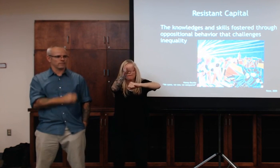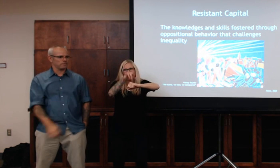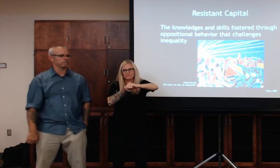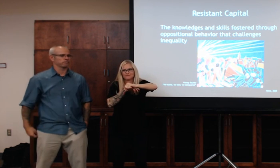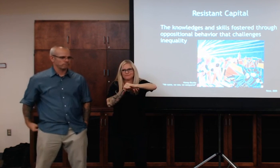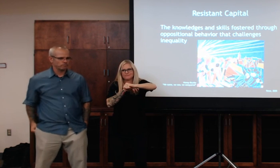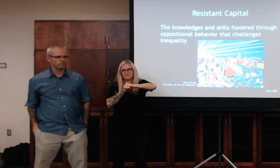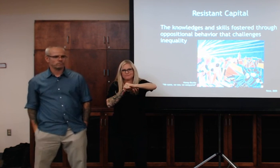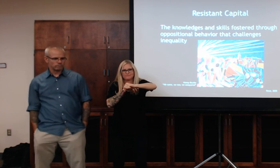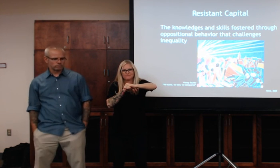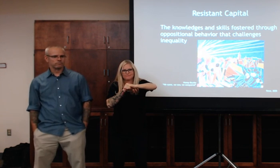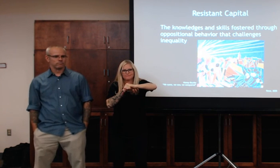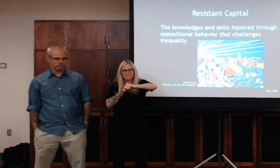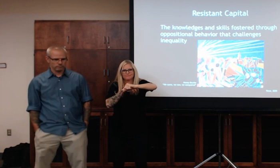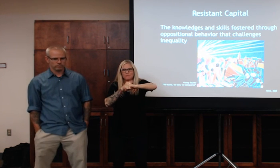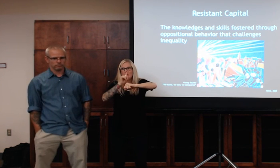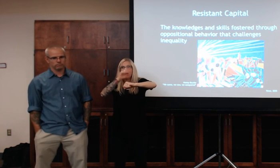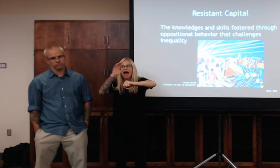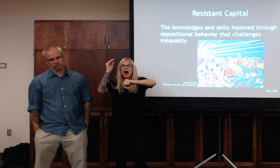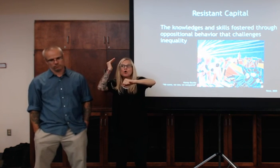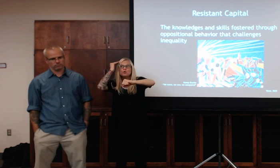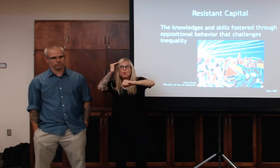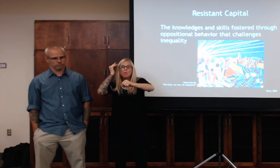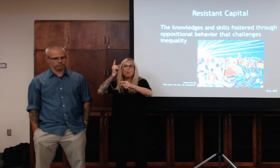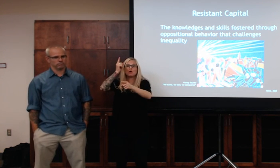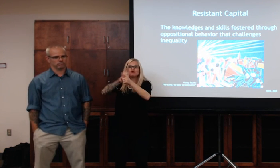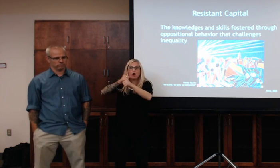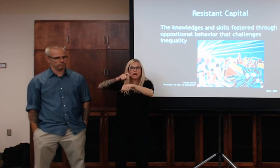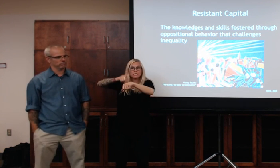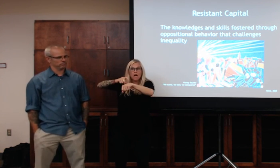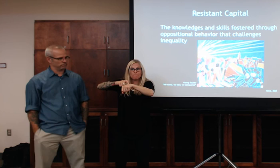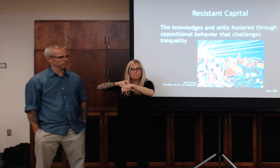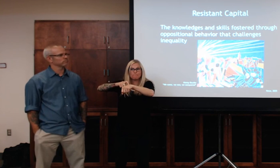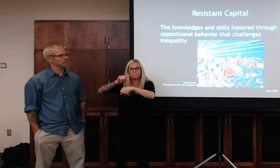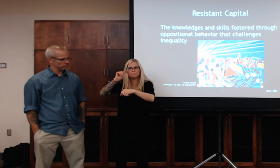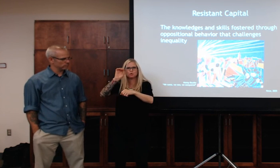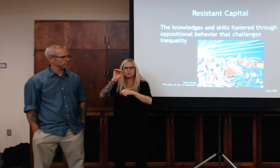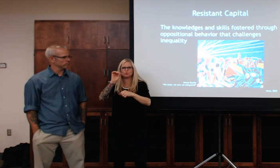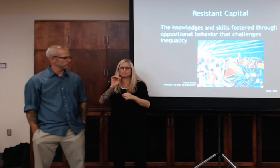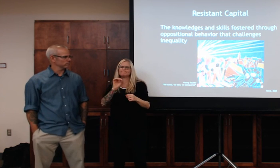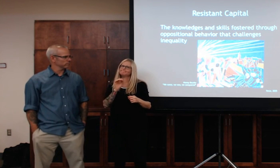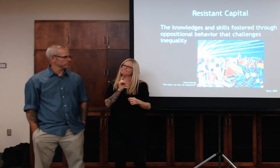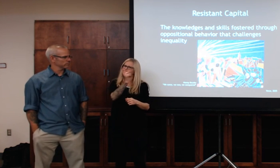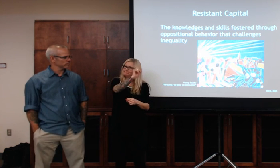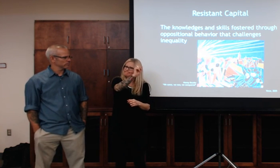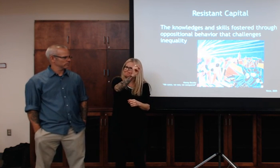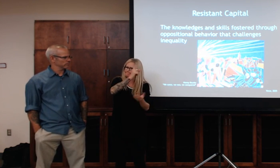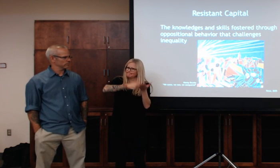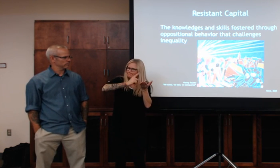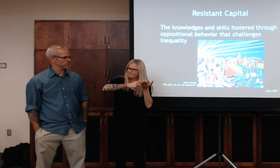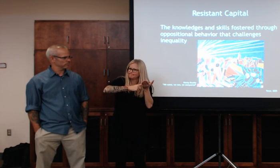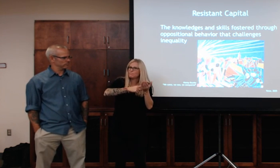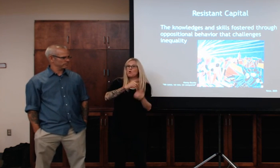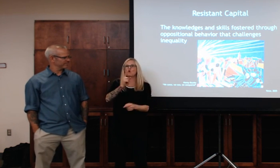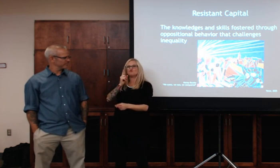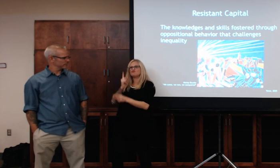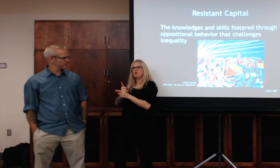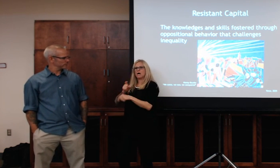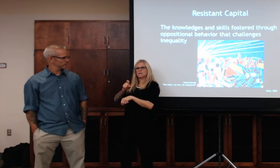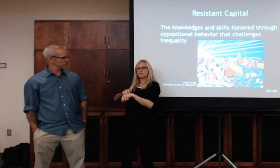of course, and also the knowledge of the right time to say, hey, you know, that's not accurate. And the